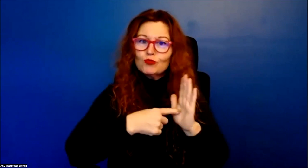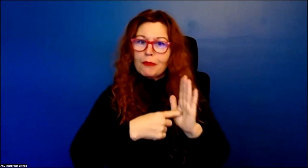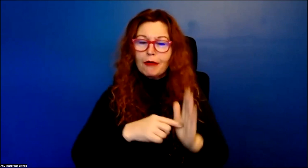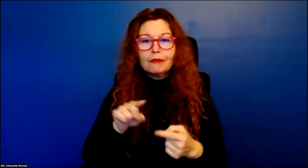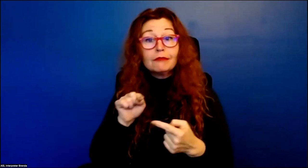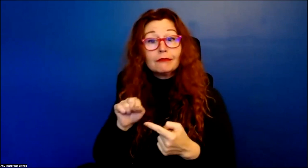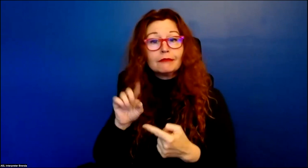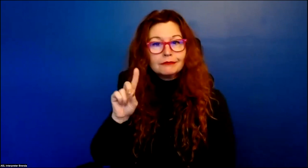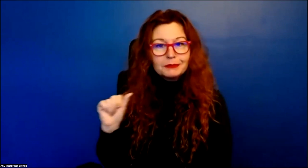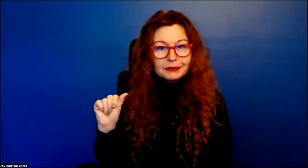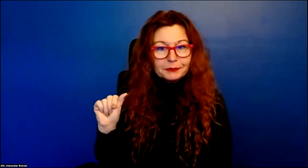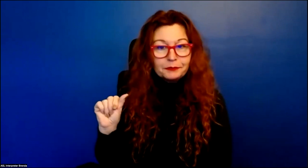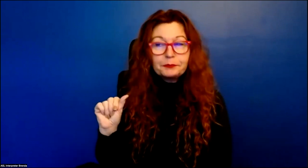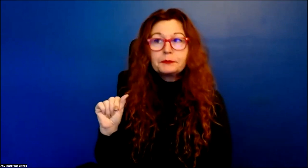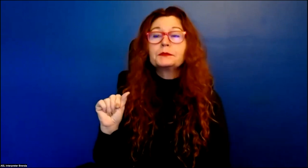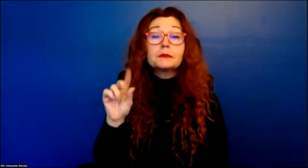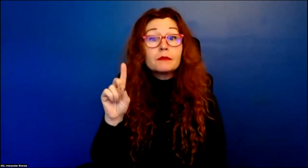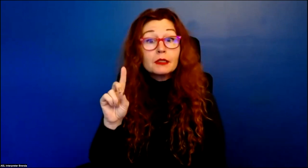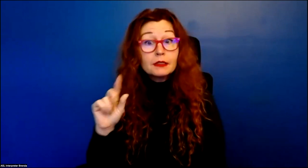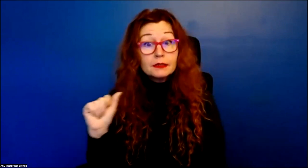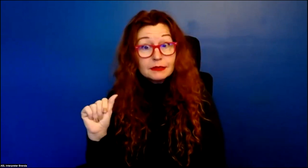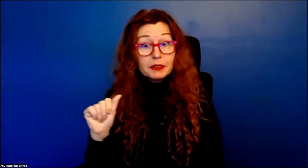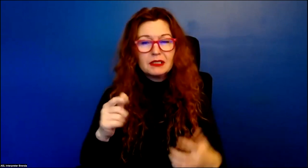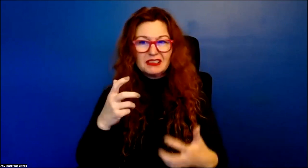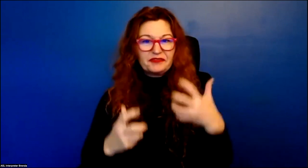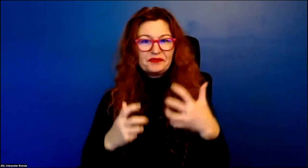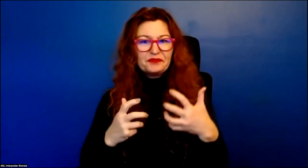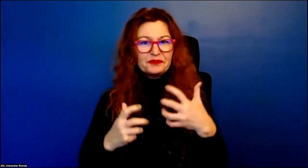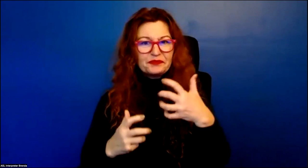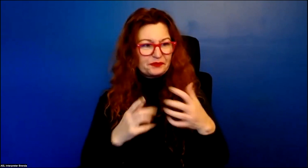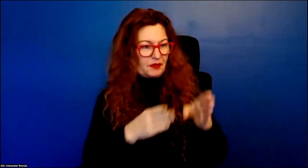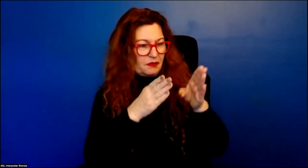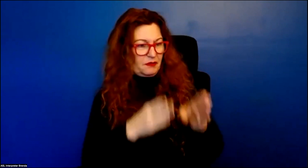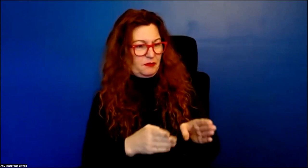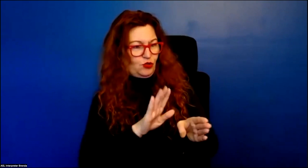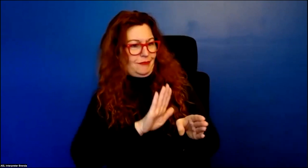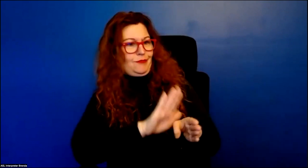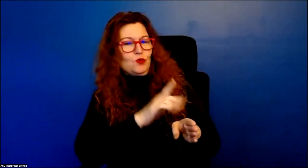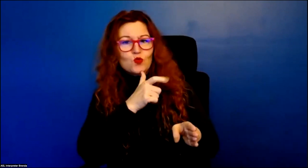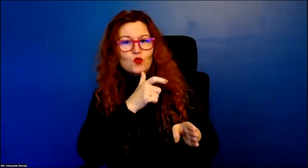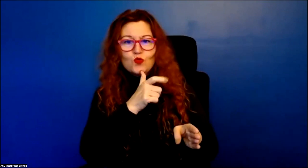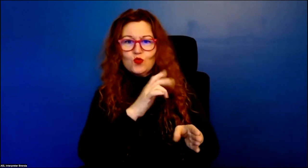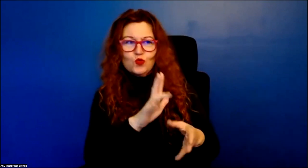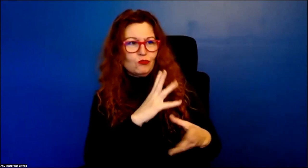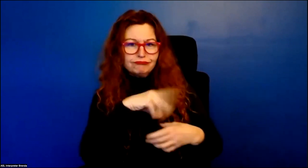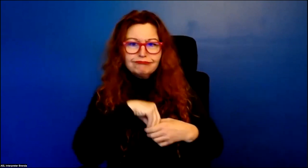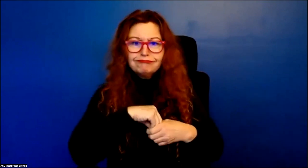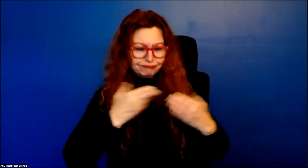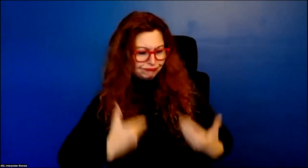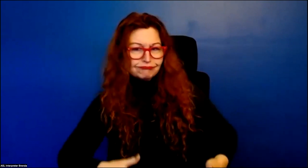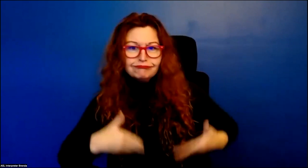Where disability is an incongruence between an individual's traits and their environments. And so for me,